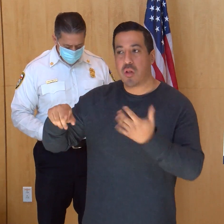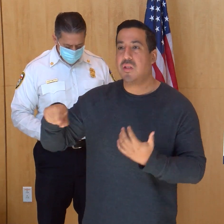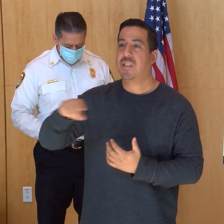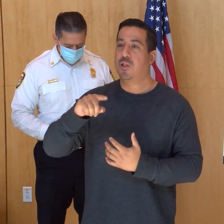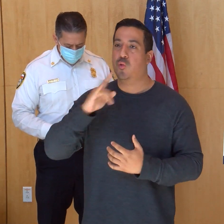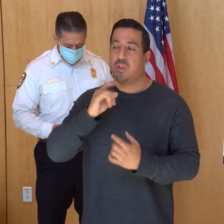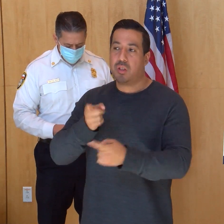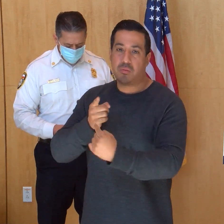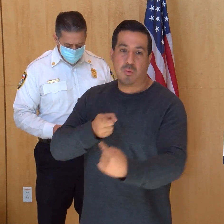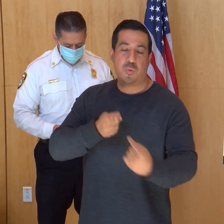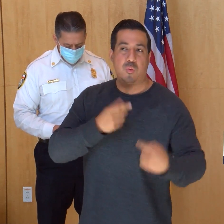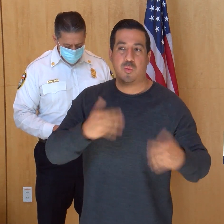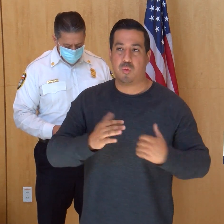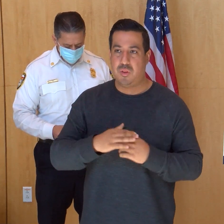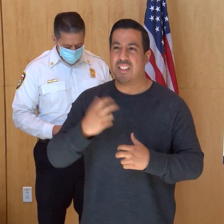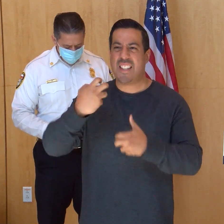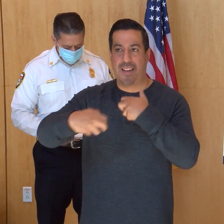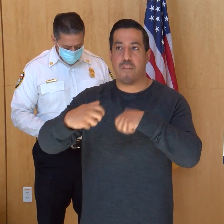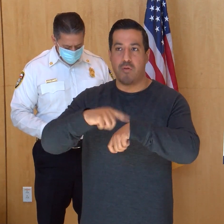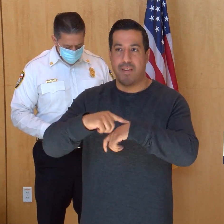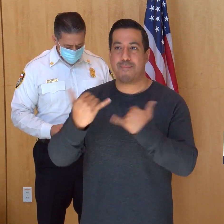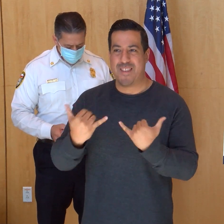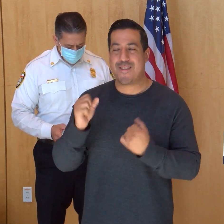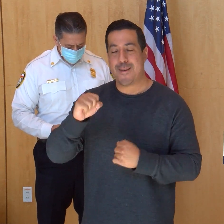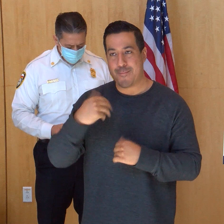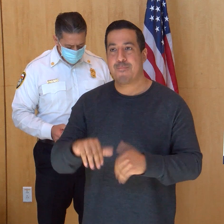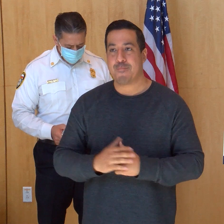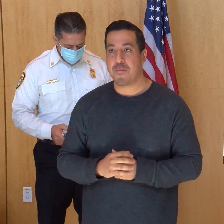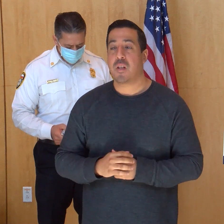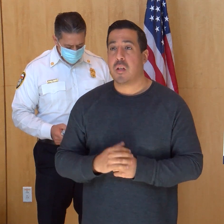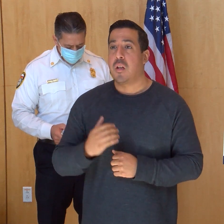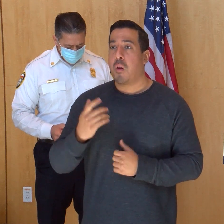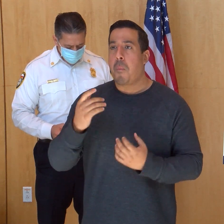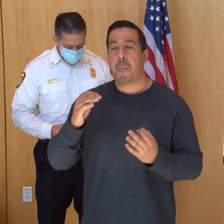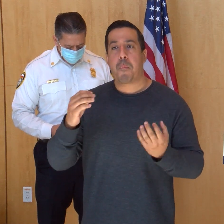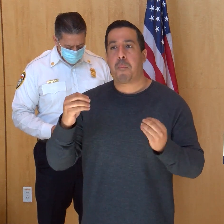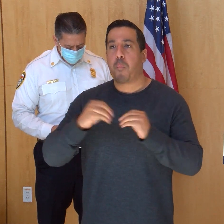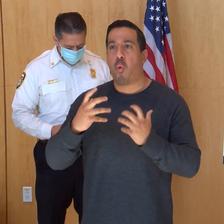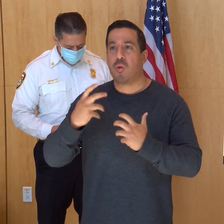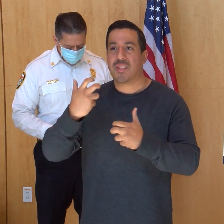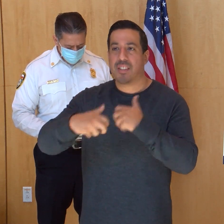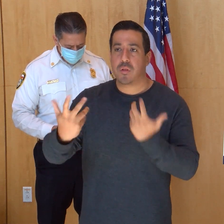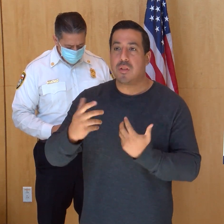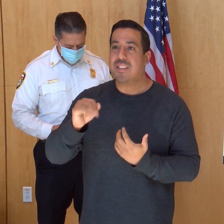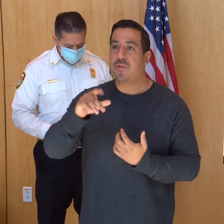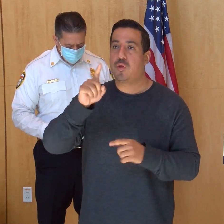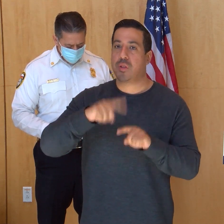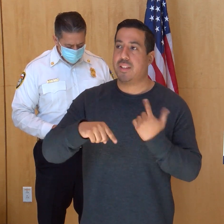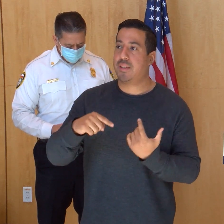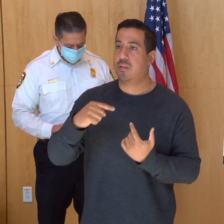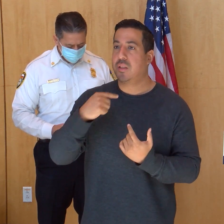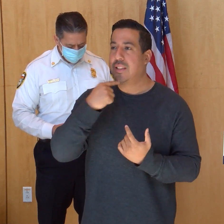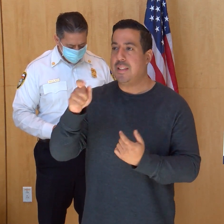been a very difficult period, and it's even more difficult when you can't tell